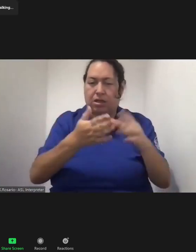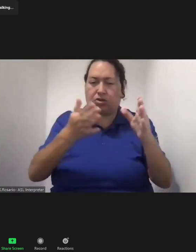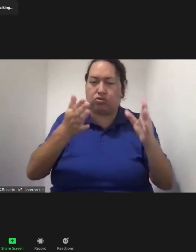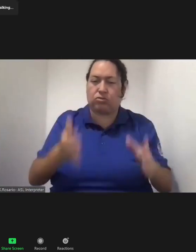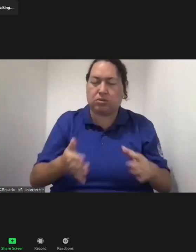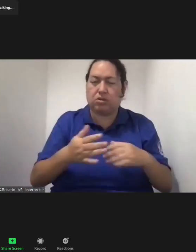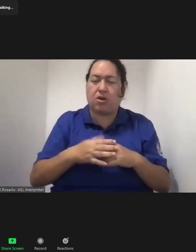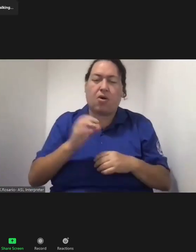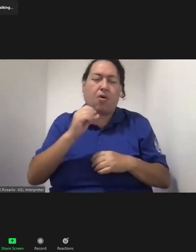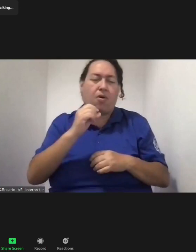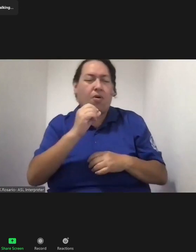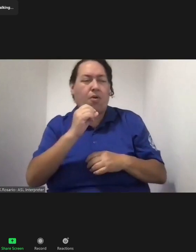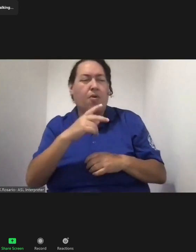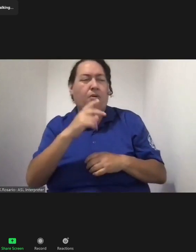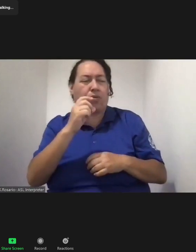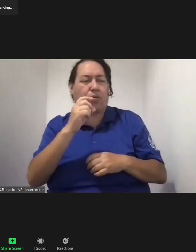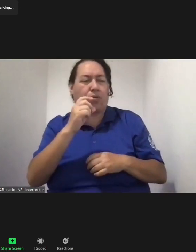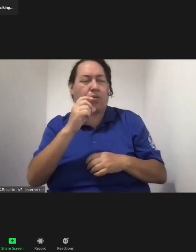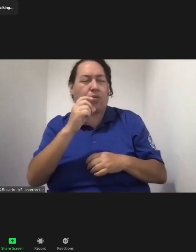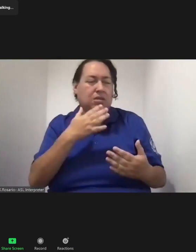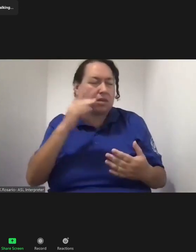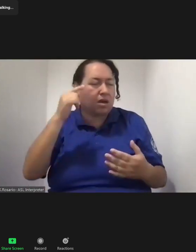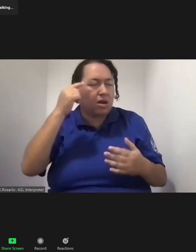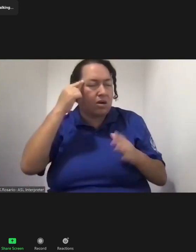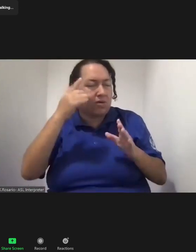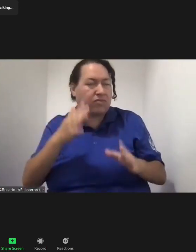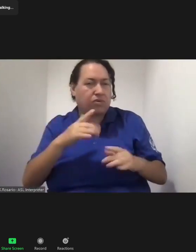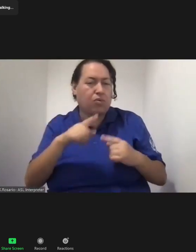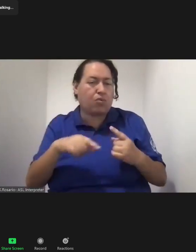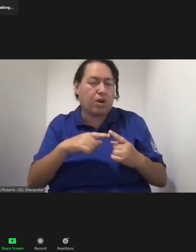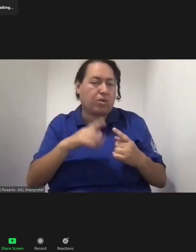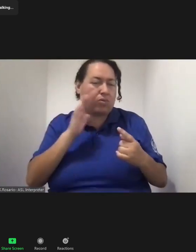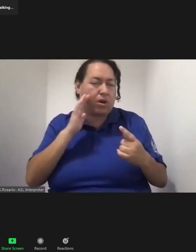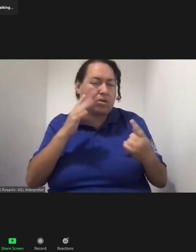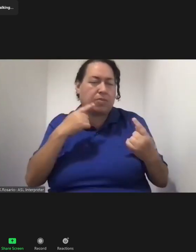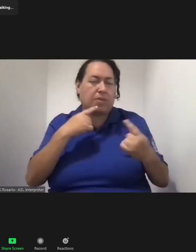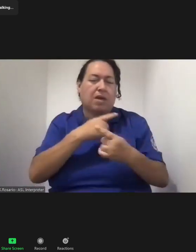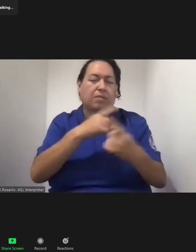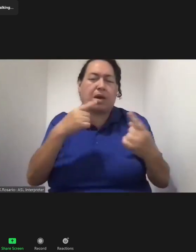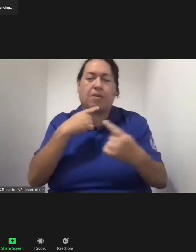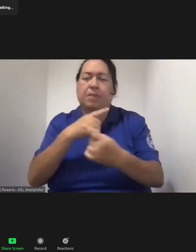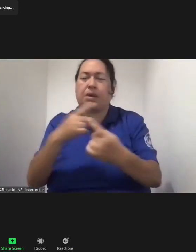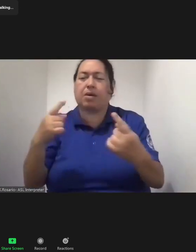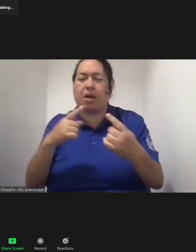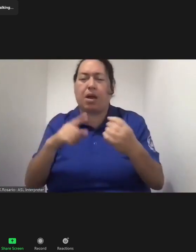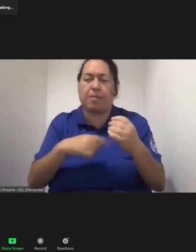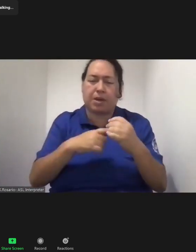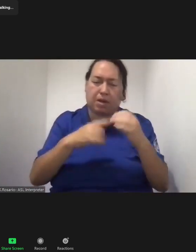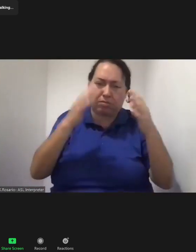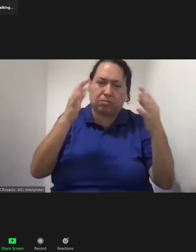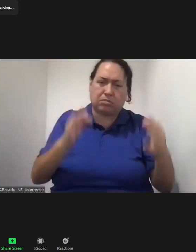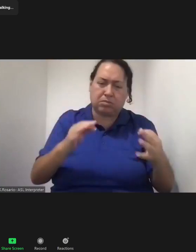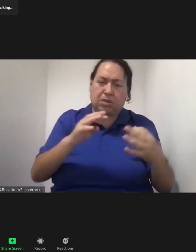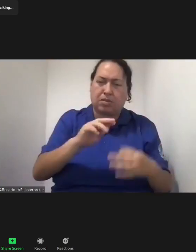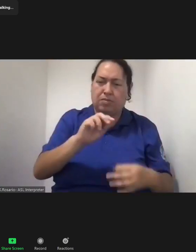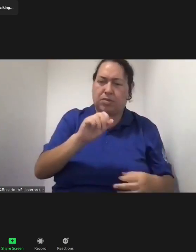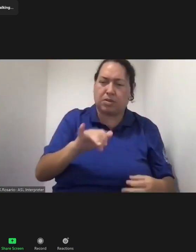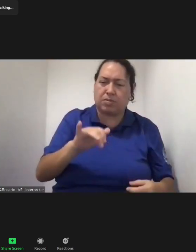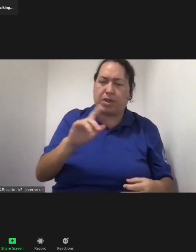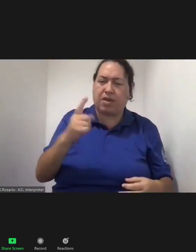thank you. And Governor, when do you plan to make an announcement regarding your decision on the May 1st reopening?